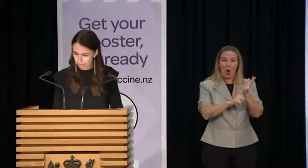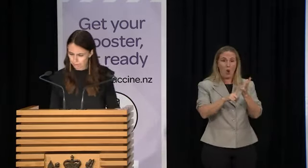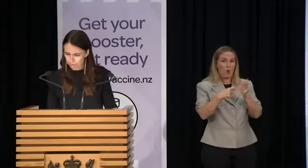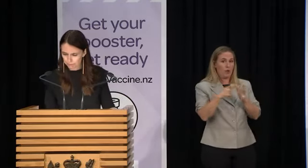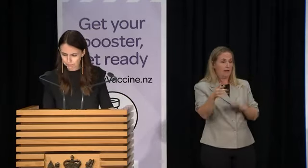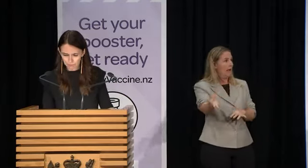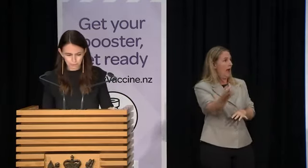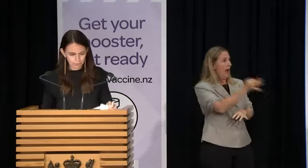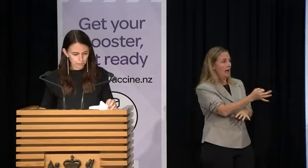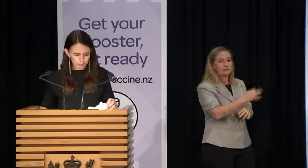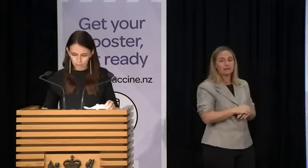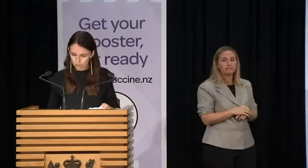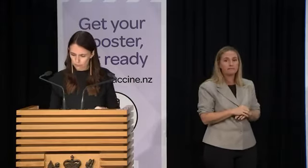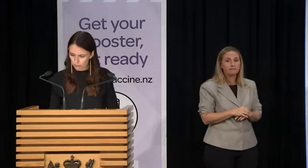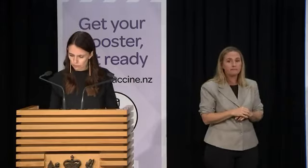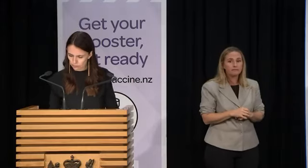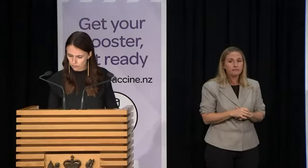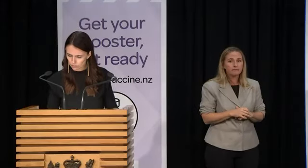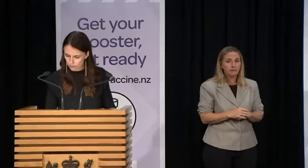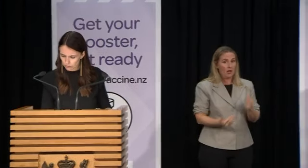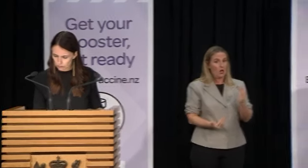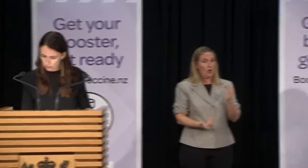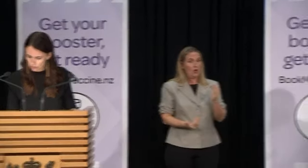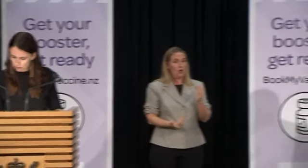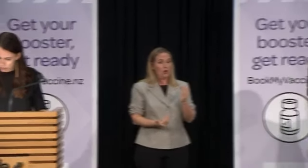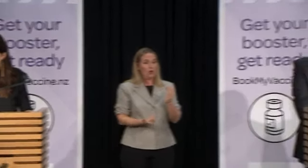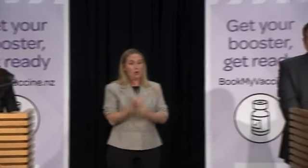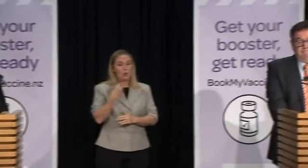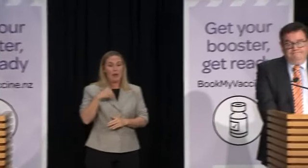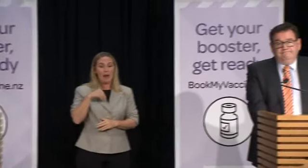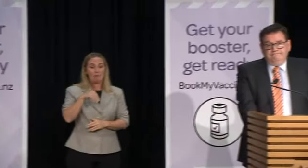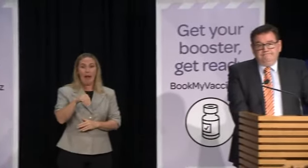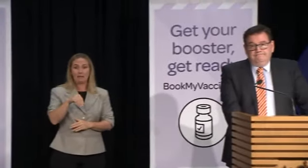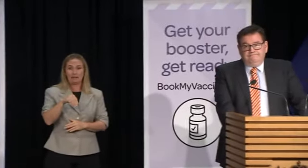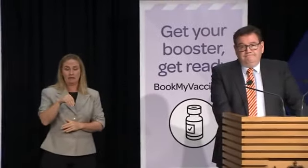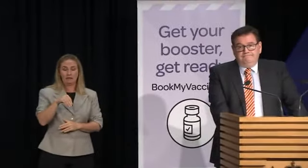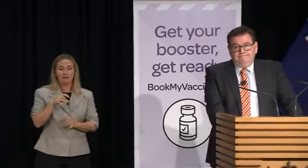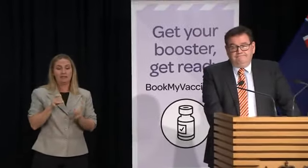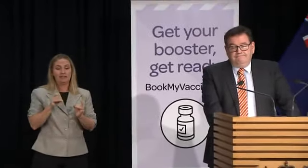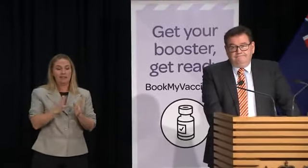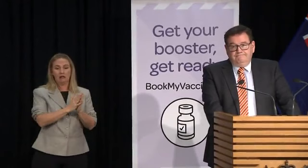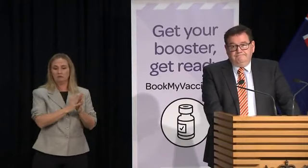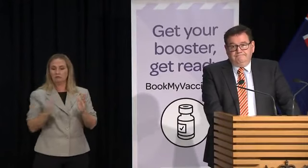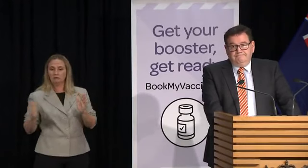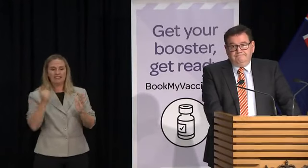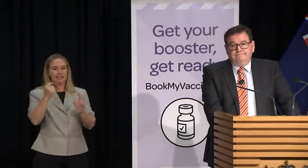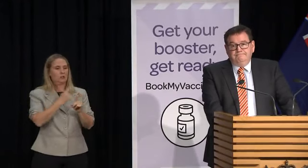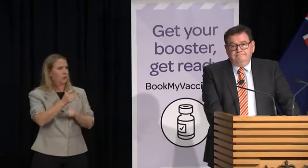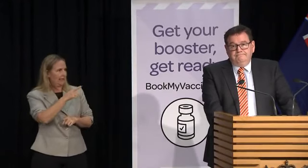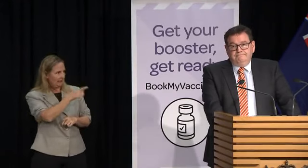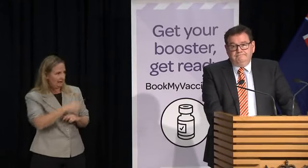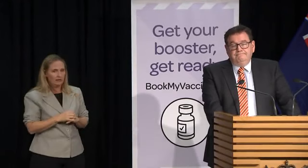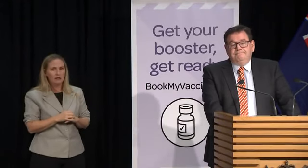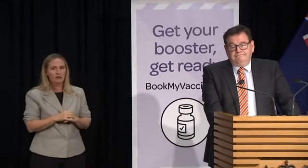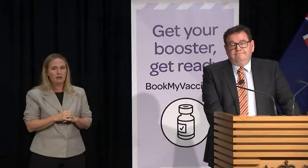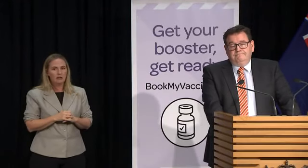for Grant Robinson. Obviously, this new payment's starting off at six weeks, based on the fact of what you said, you know, consumer